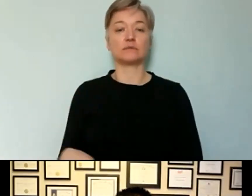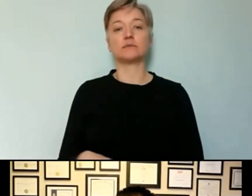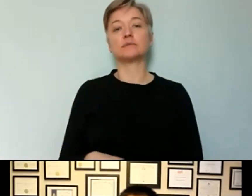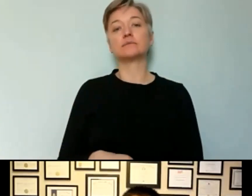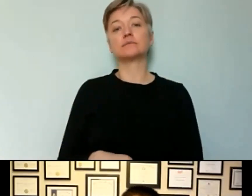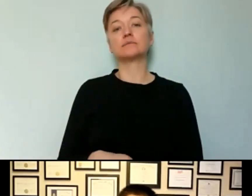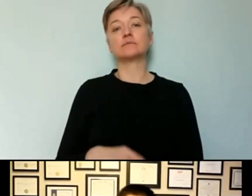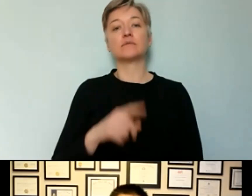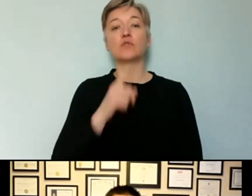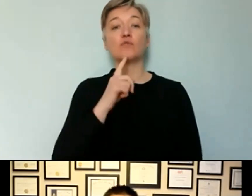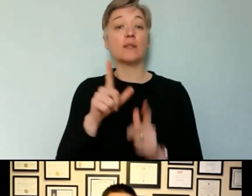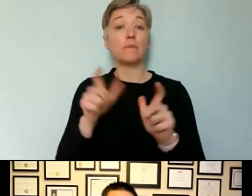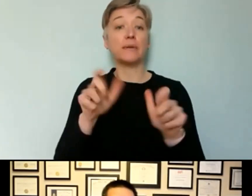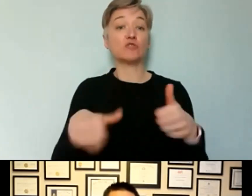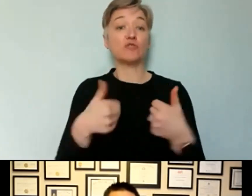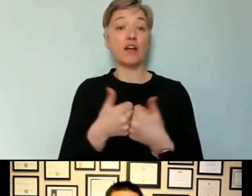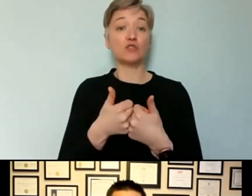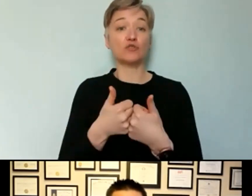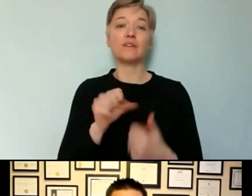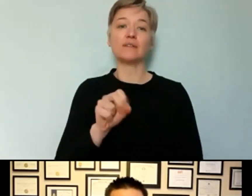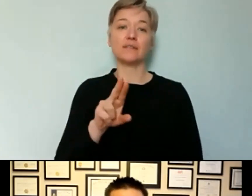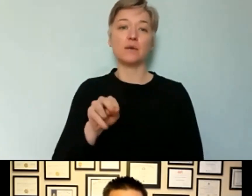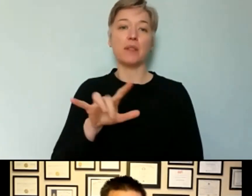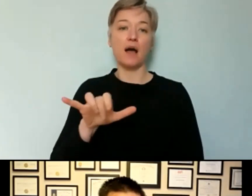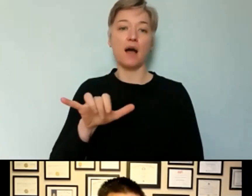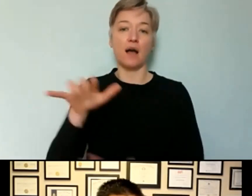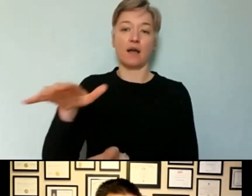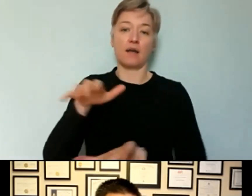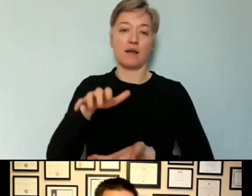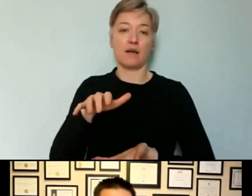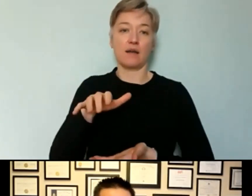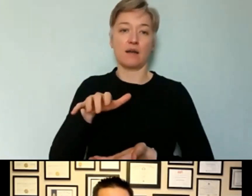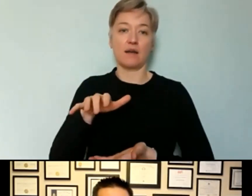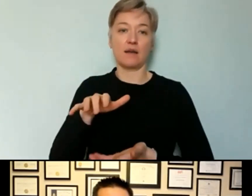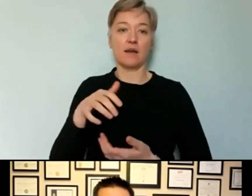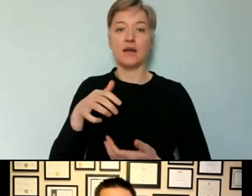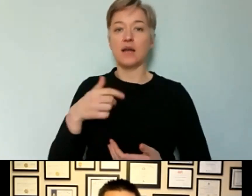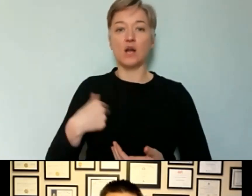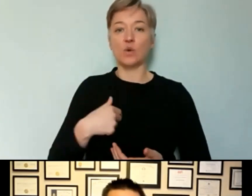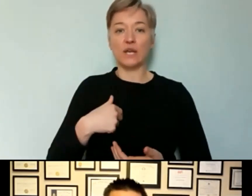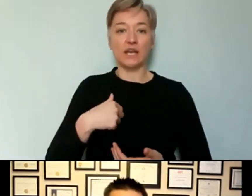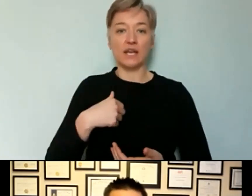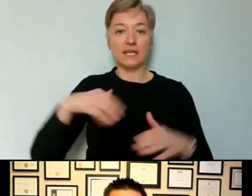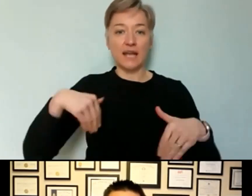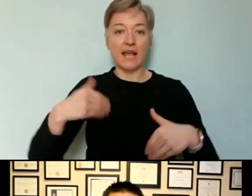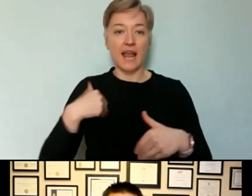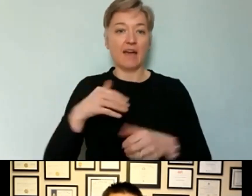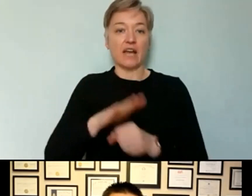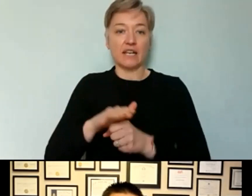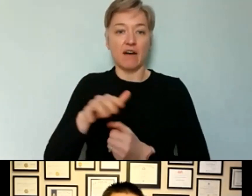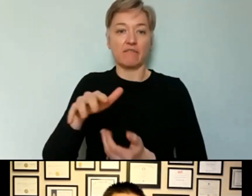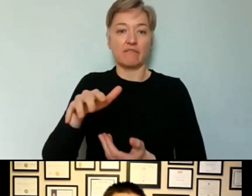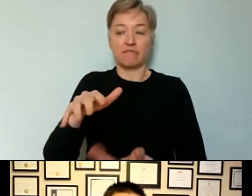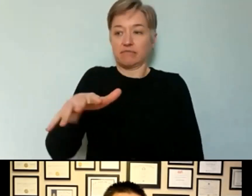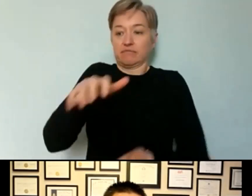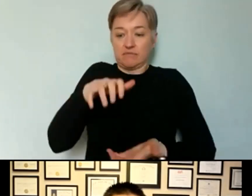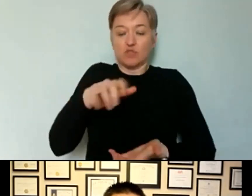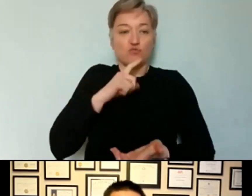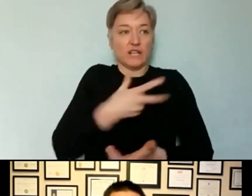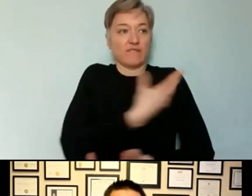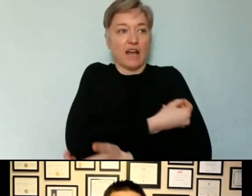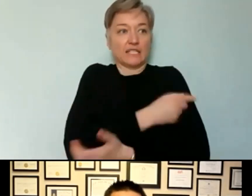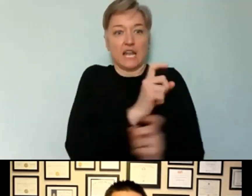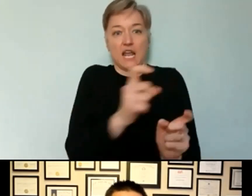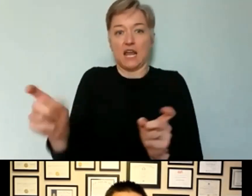The biggest challenge, honestly, is the supply. We have not gotten enough supply to vaccinate the population, certainly, but even